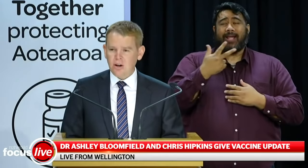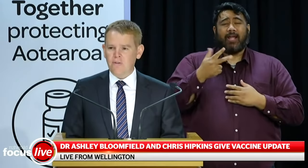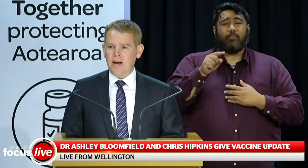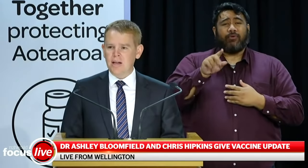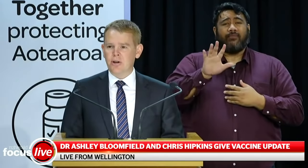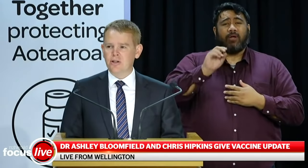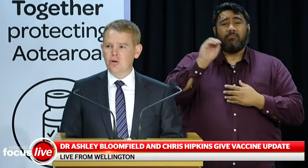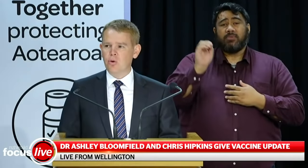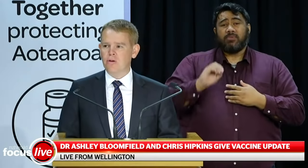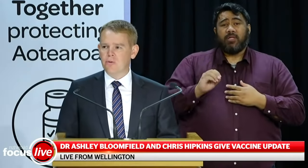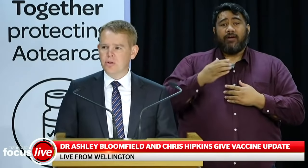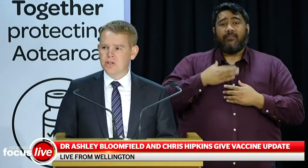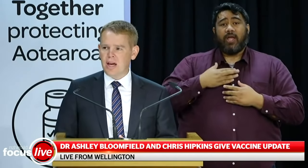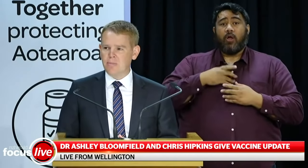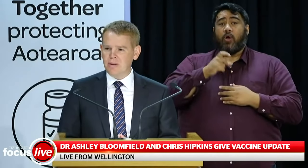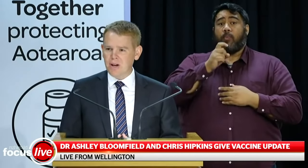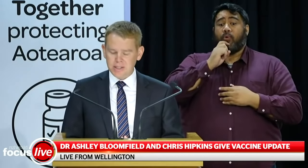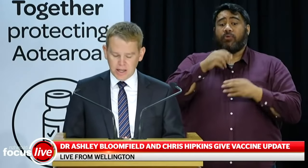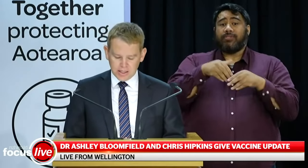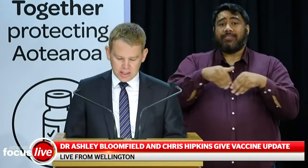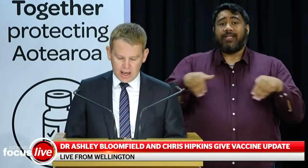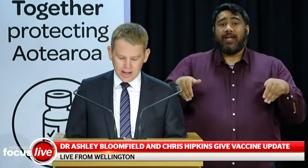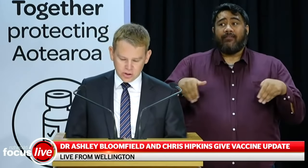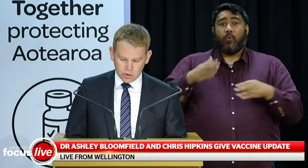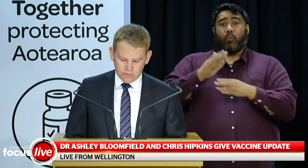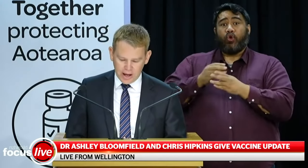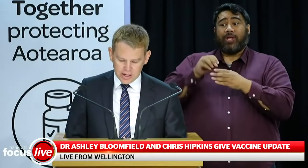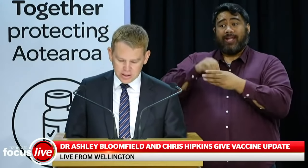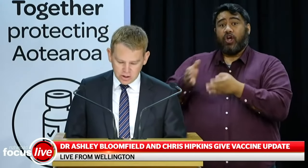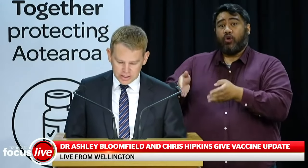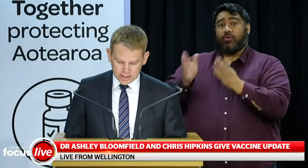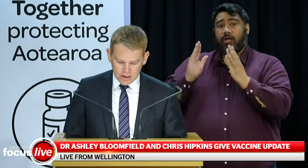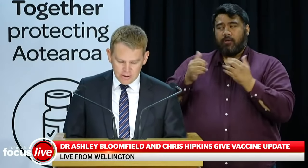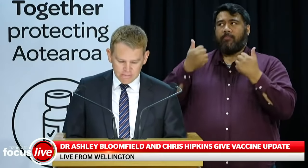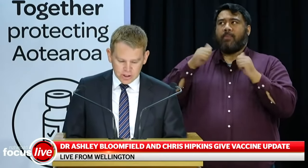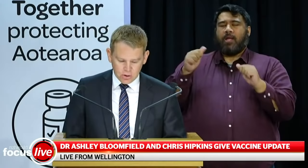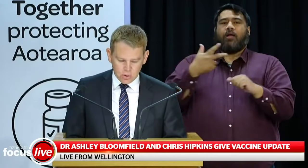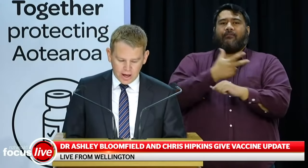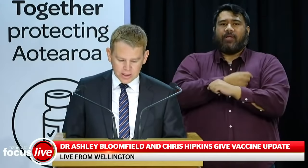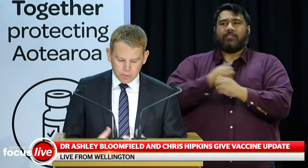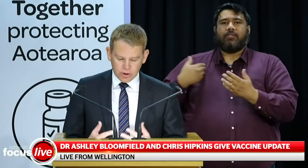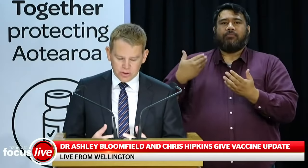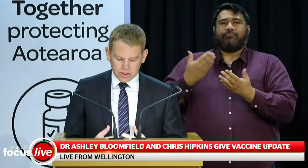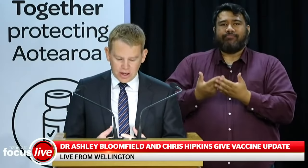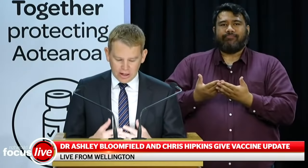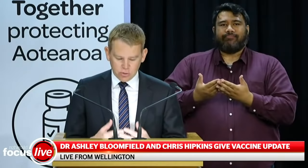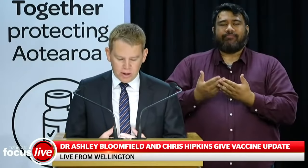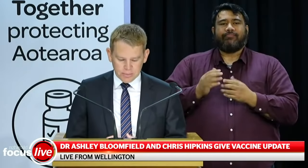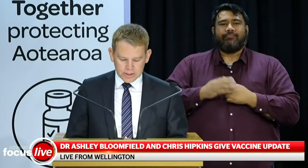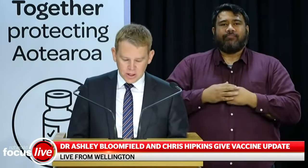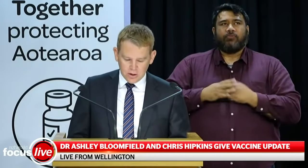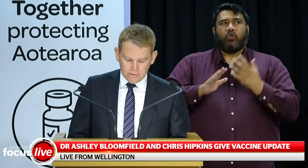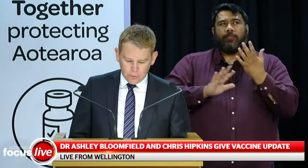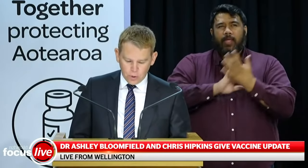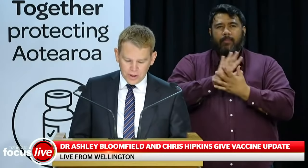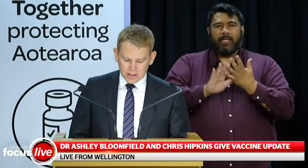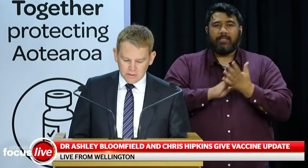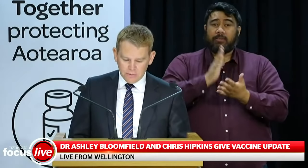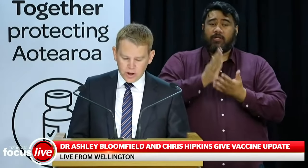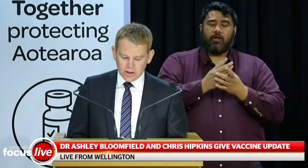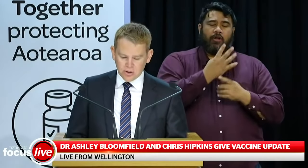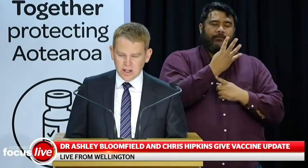88.5% of our MIQ workforce had been vaccinated as of last night. So to put those into actual numbers,